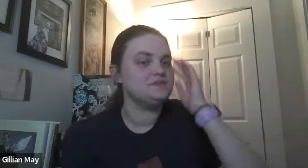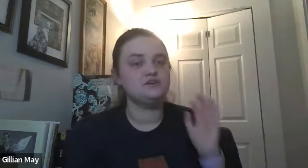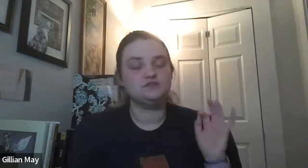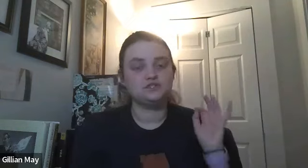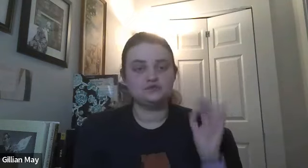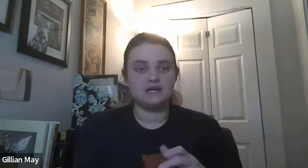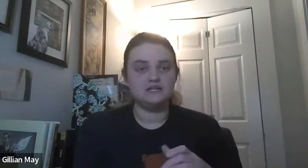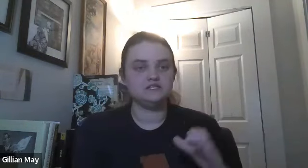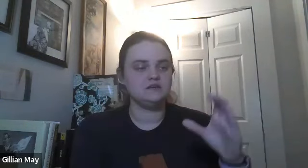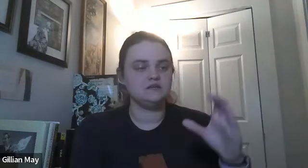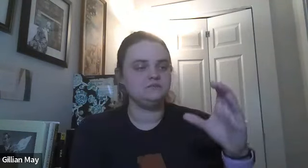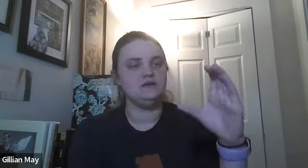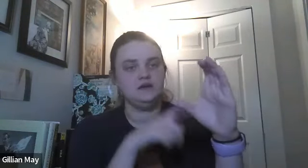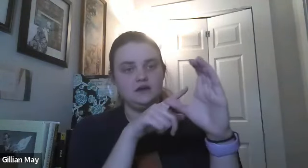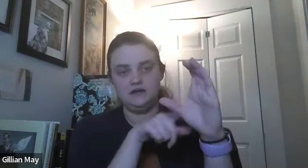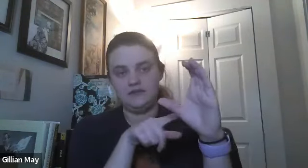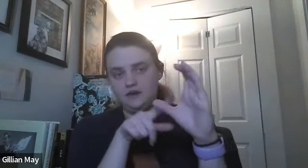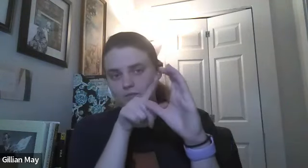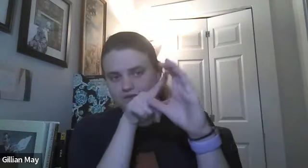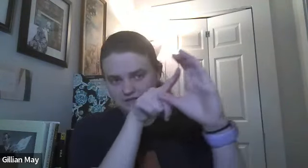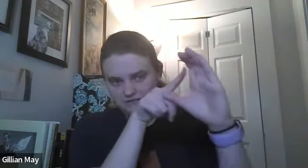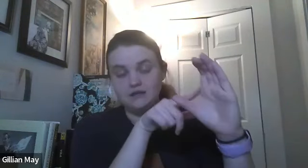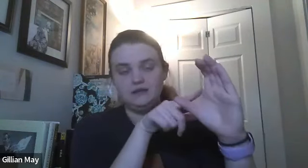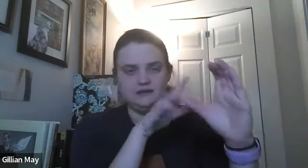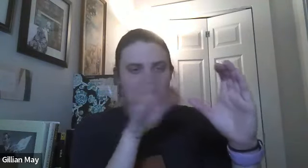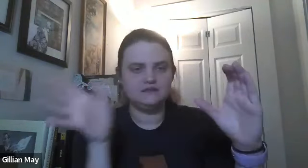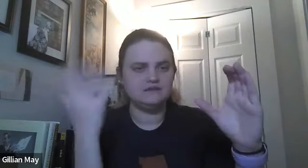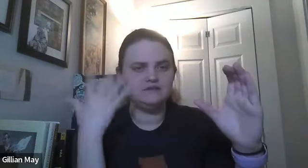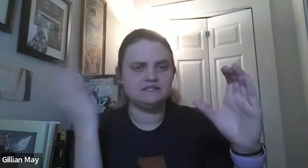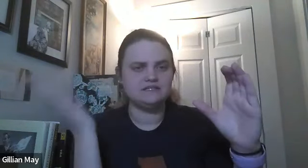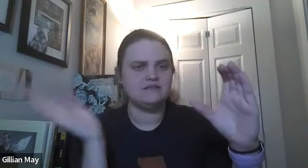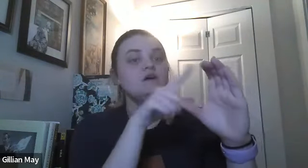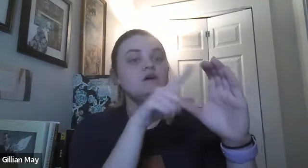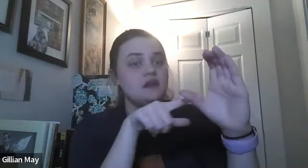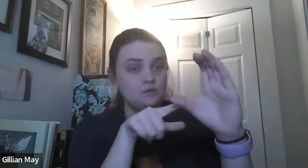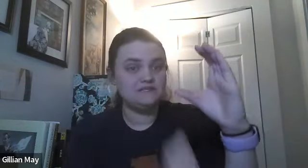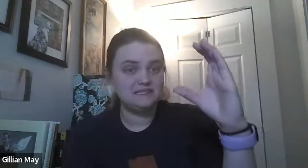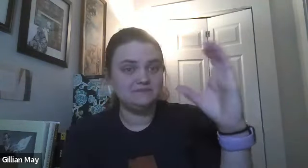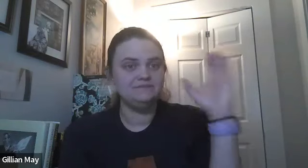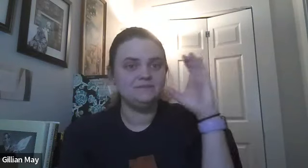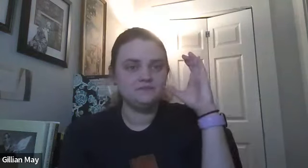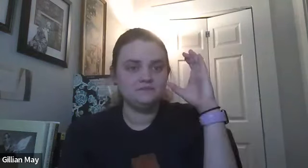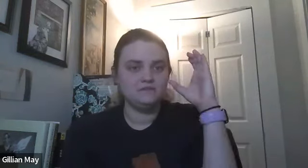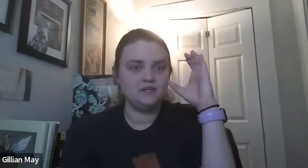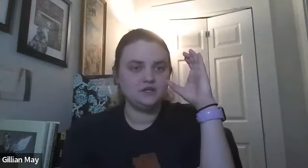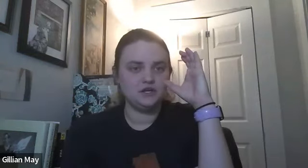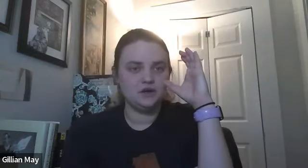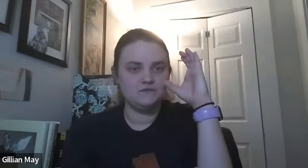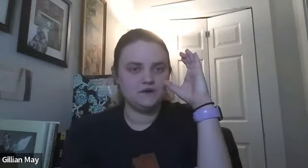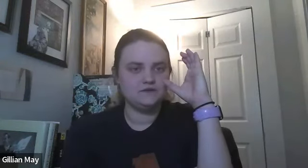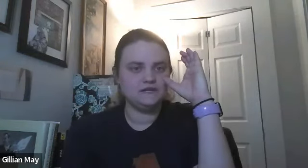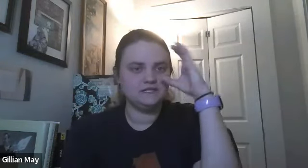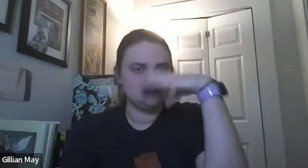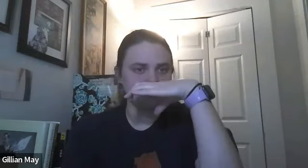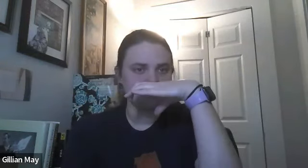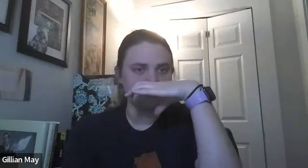So strange is going to be, again, that open, not again, I love how I say that, that open C, and you're going to go in front of your face,